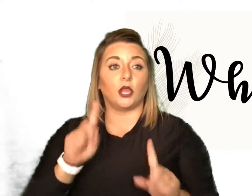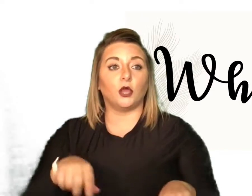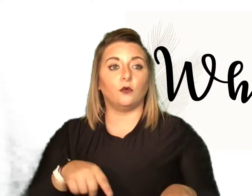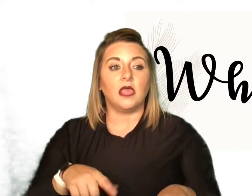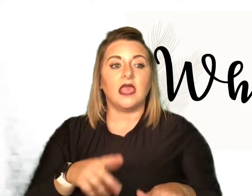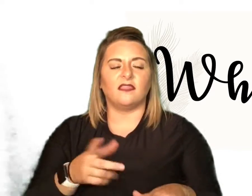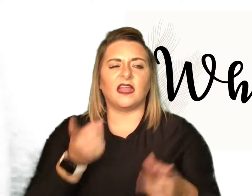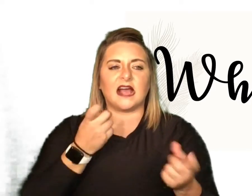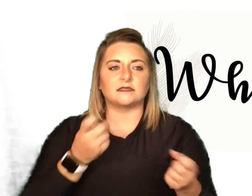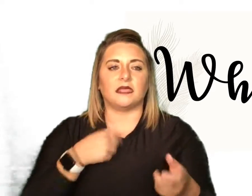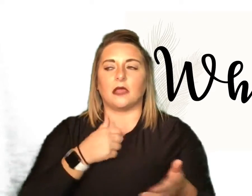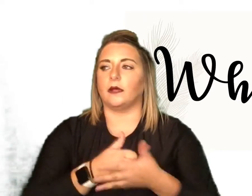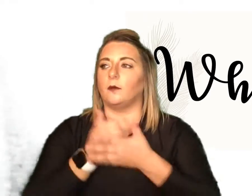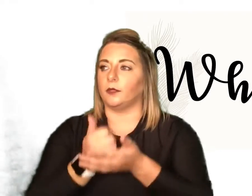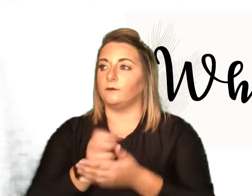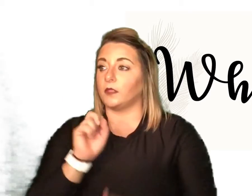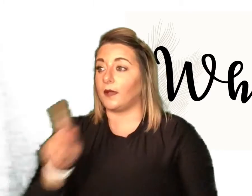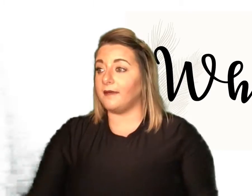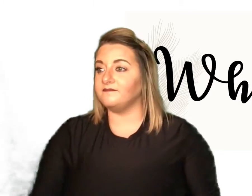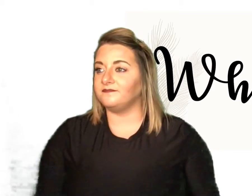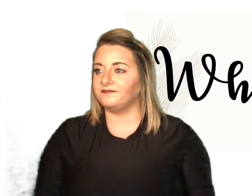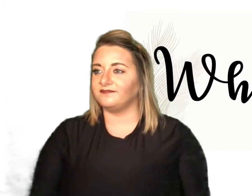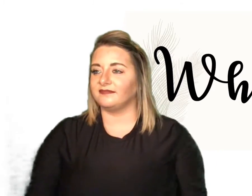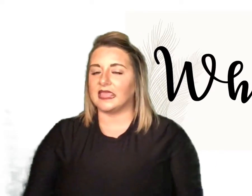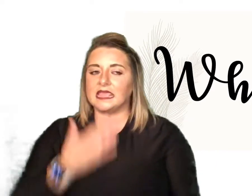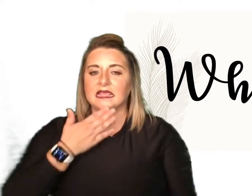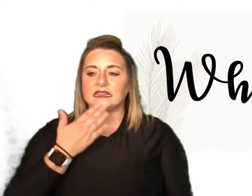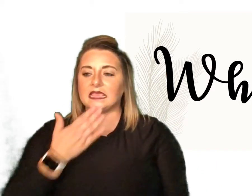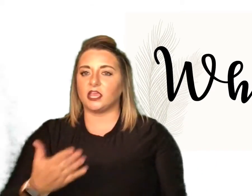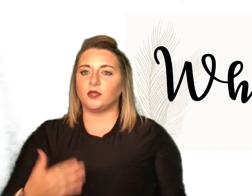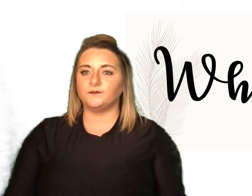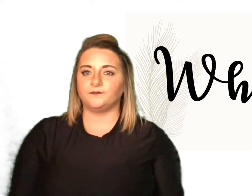if you don't know where to go, then ask me and I will help you, okay? Thank you.